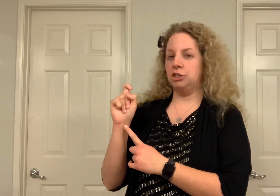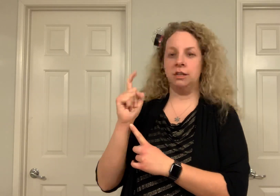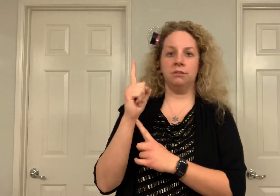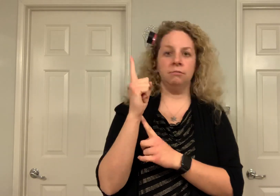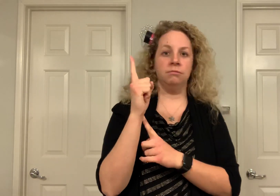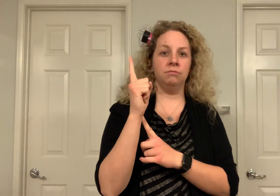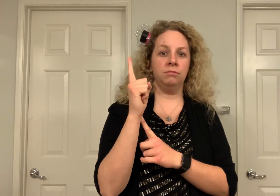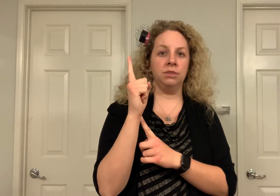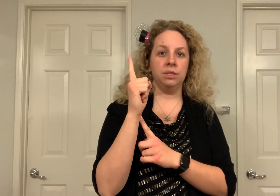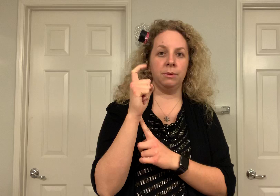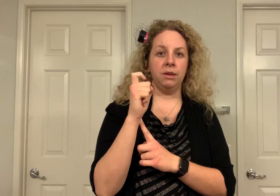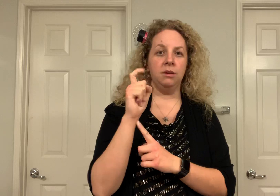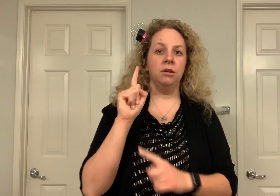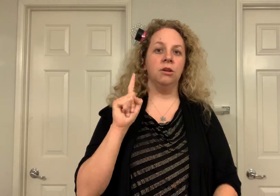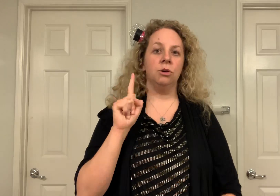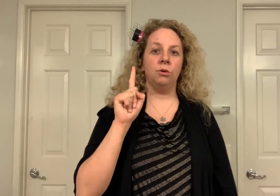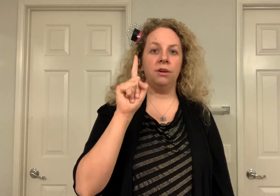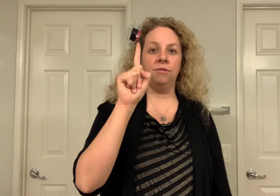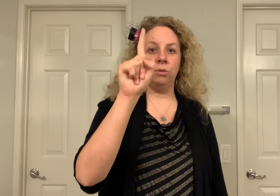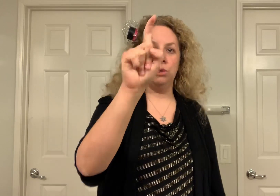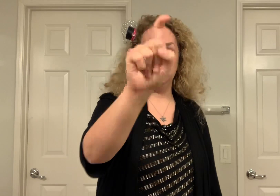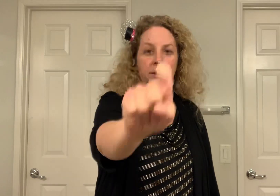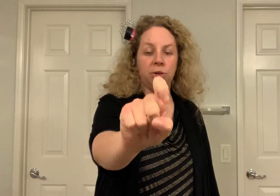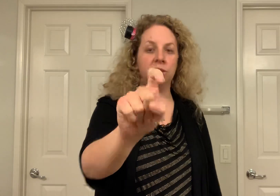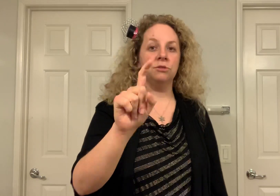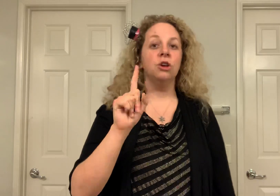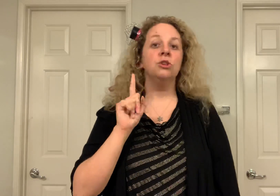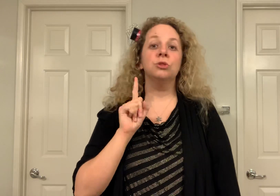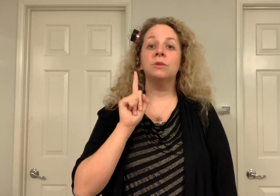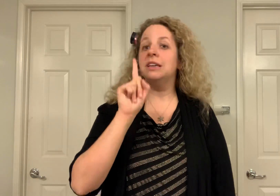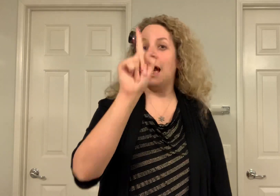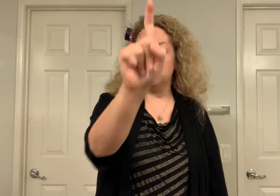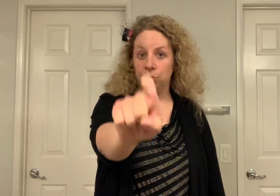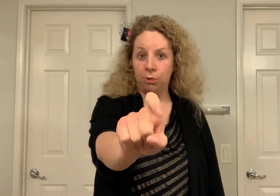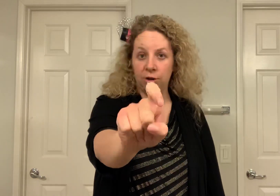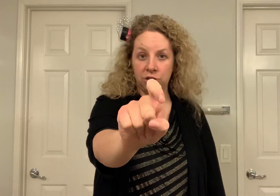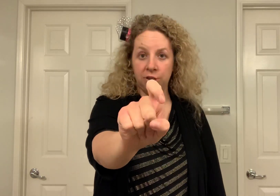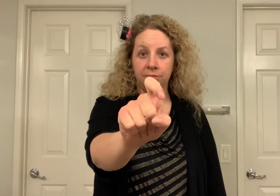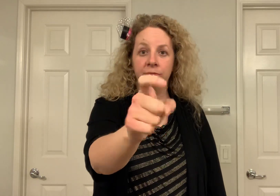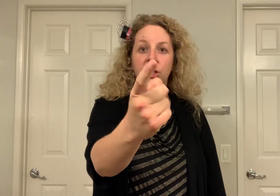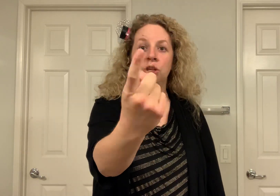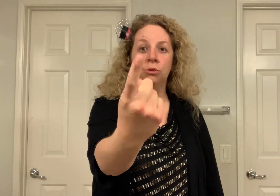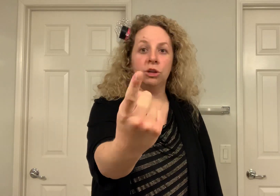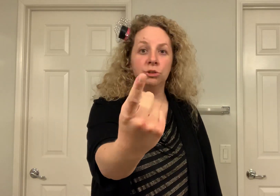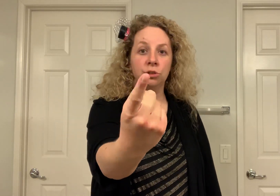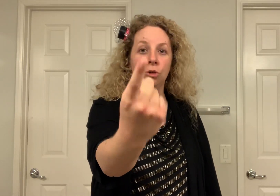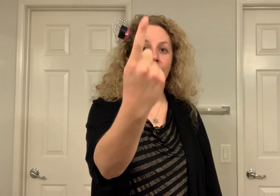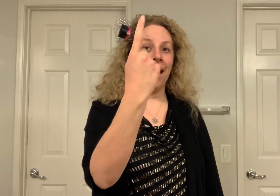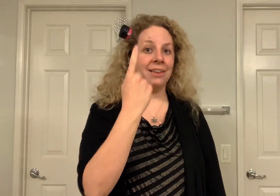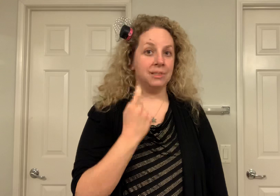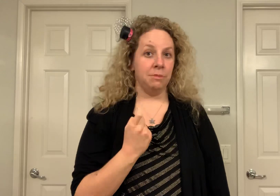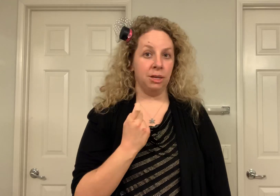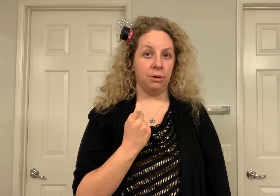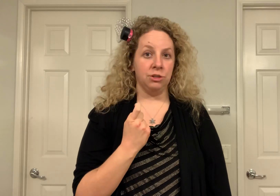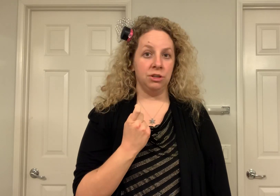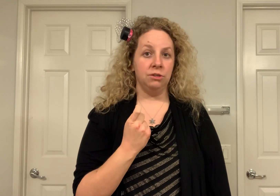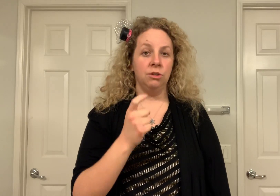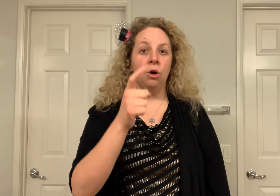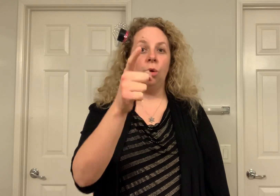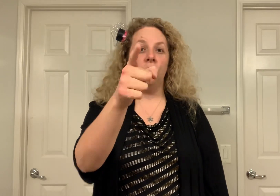scrunching this way, going forward to that person. So I want to ask you a question. You can also ask me a question, or